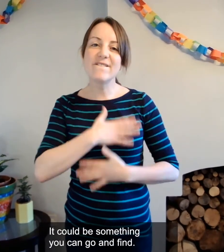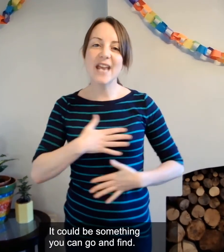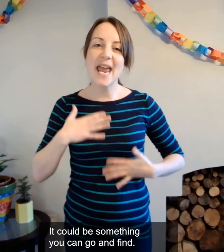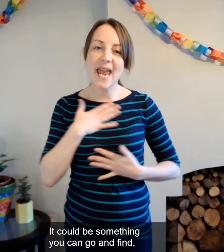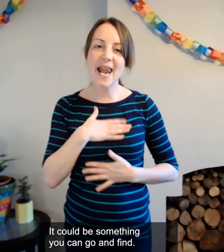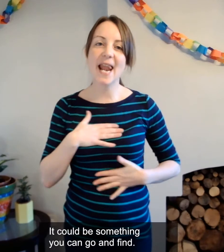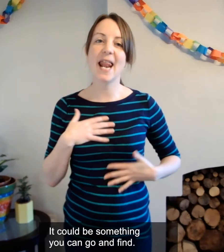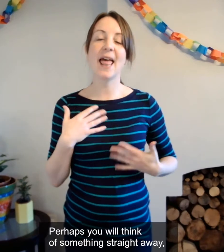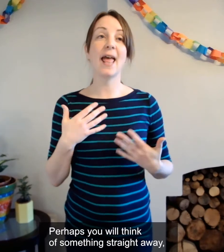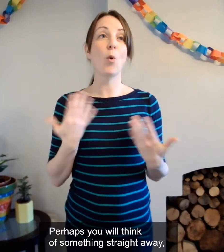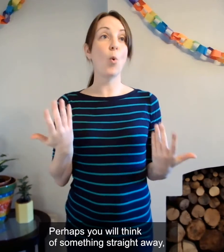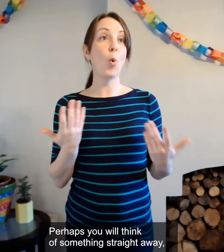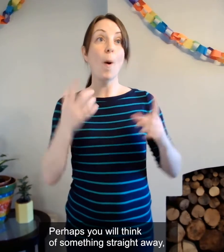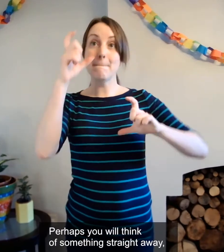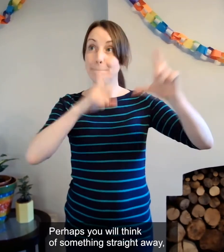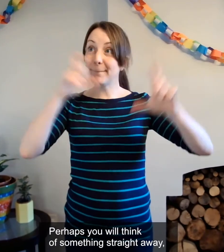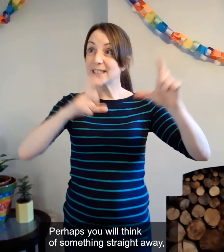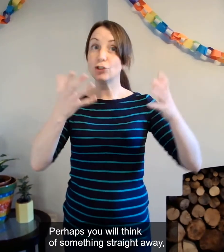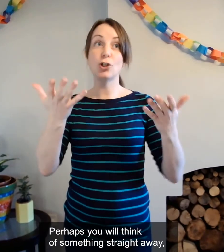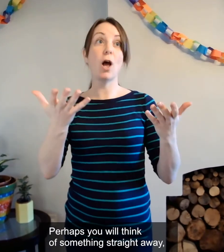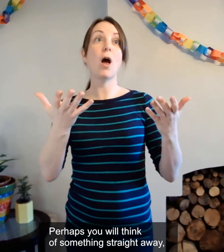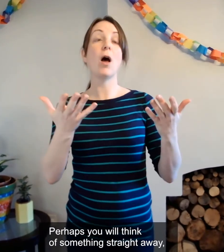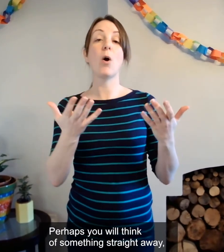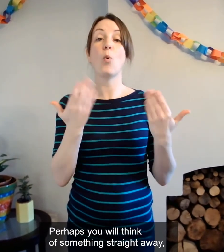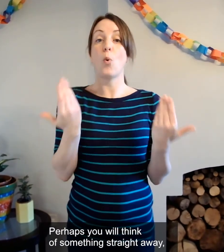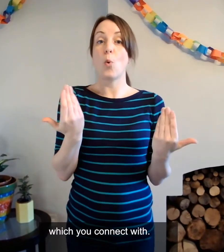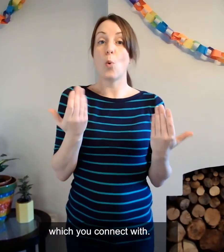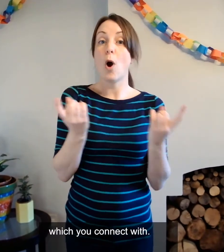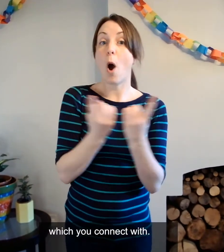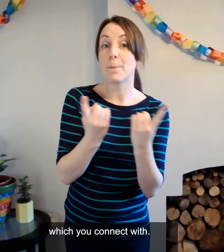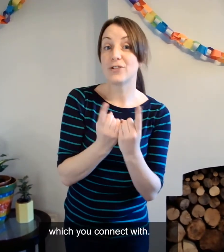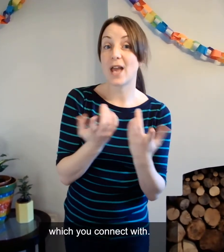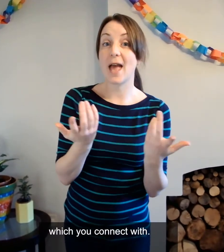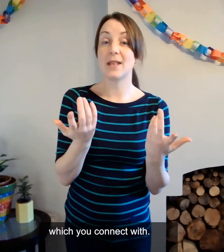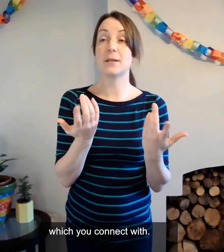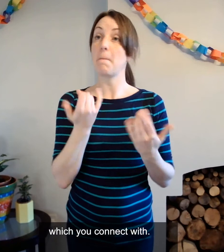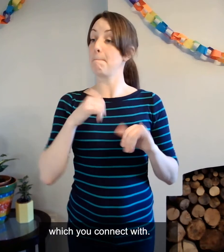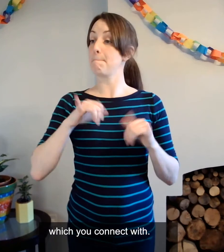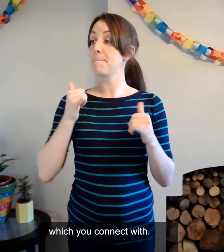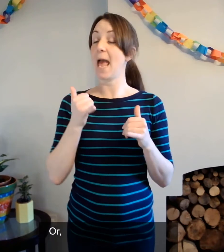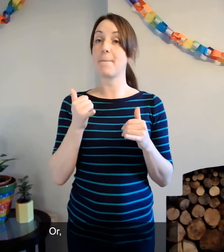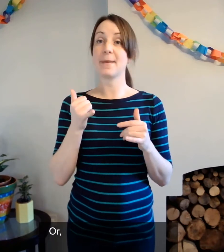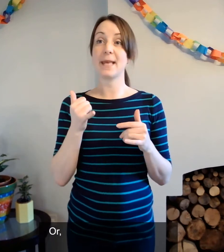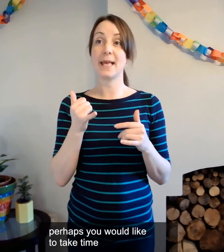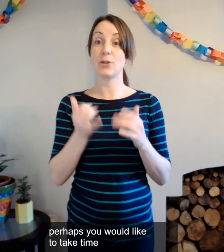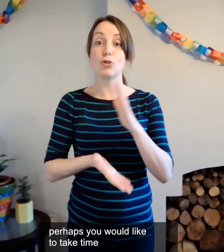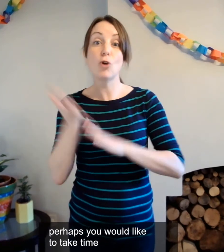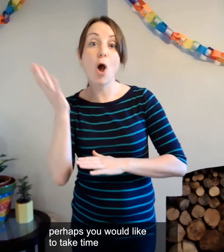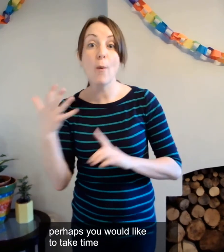find. Perhaps you will think of something straight away which you connect with. Or perhaps you would like to